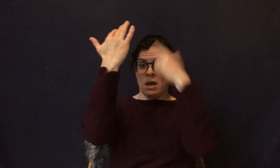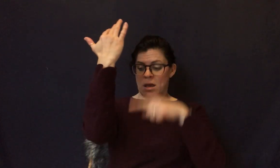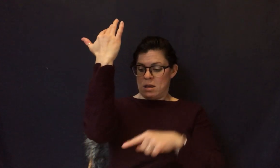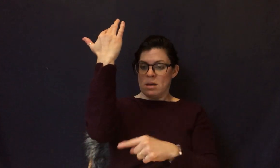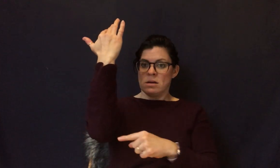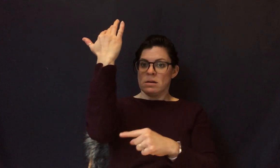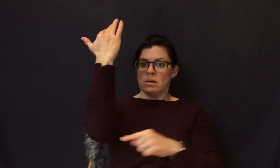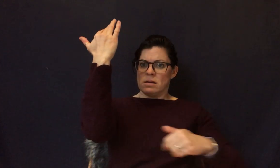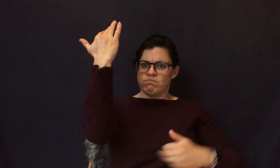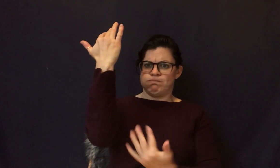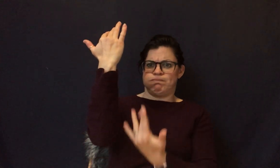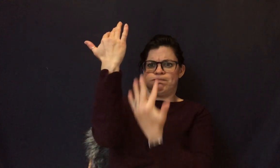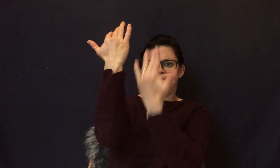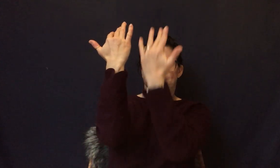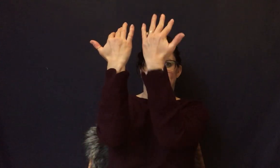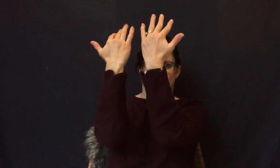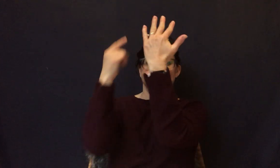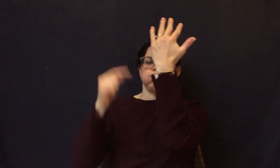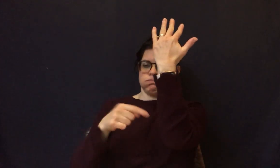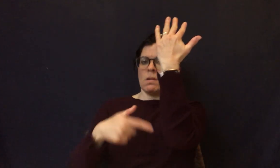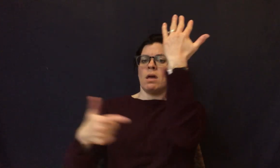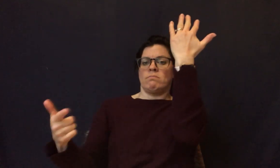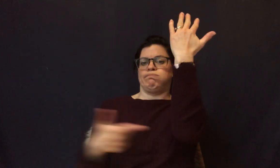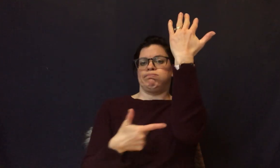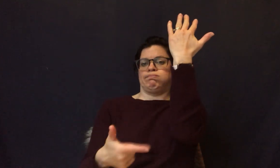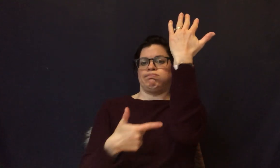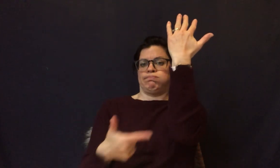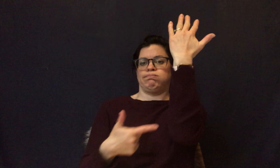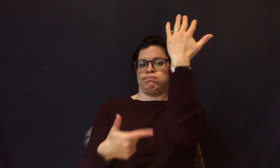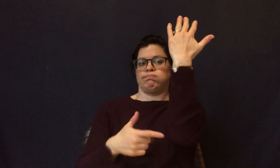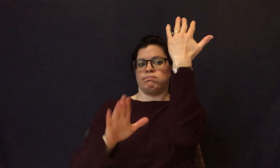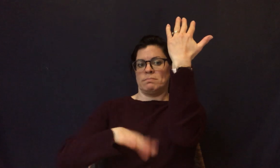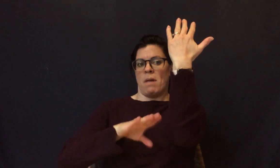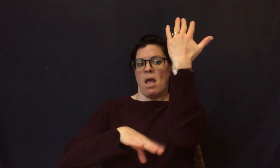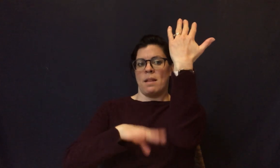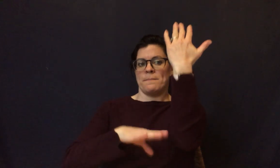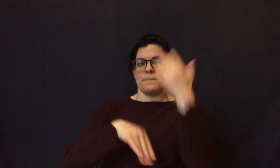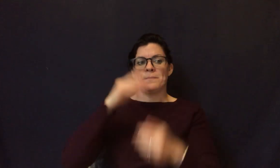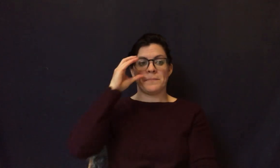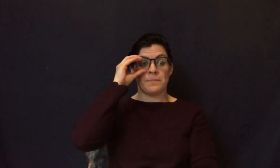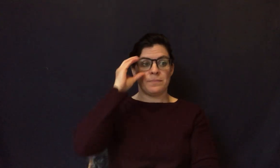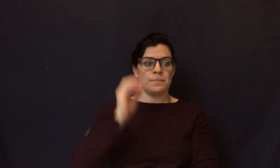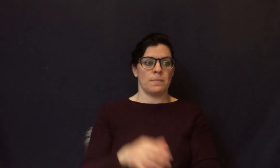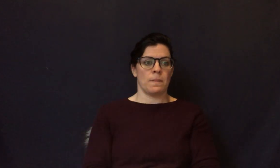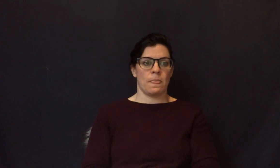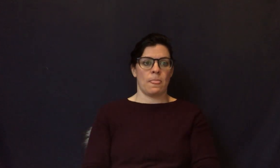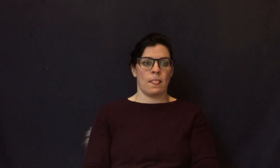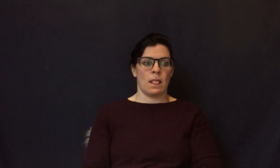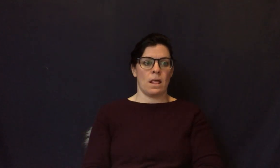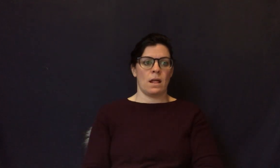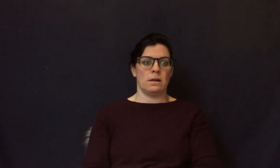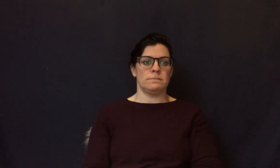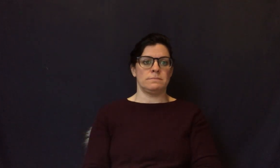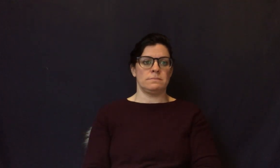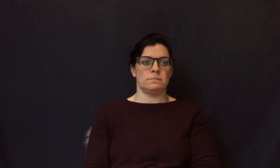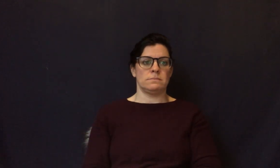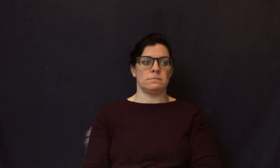coming from. What's that? You wanna get where it started. You want to get where it started, absolutely. This